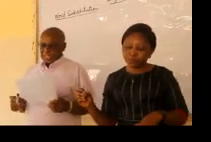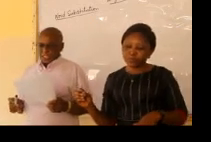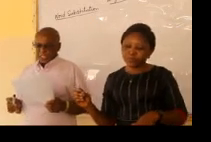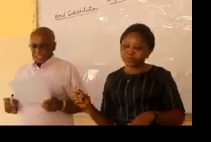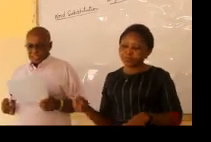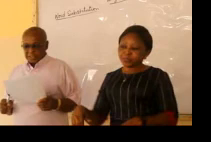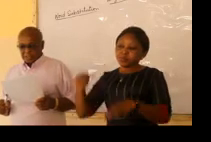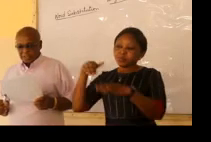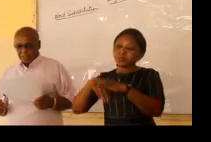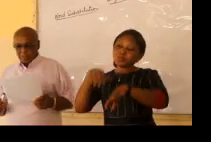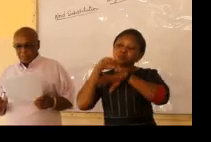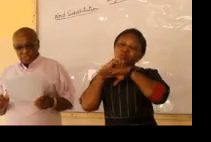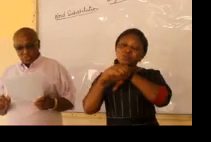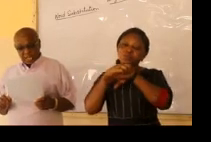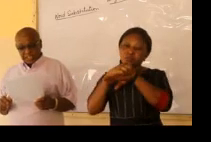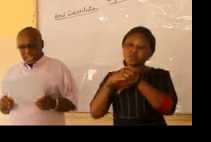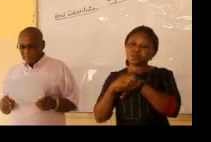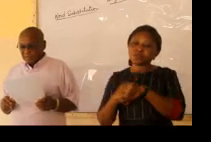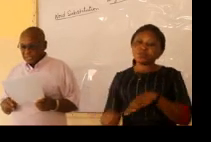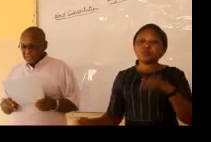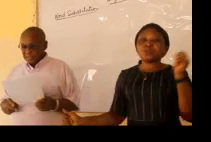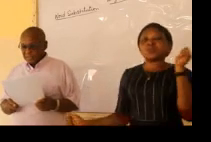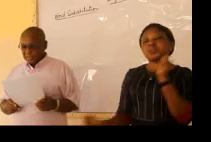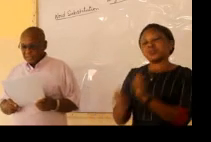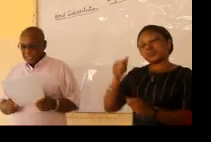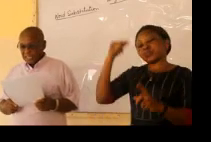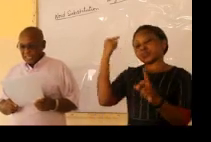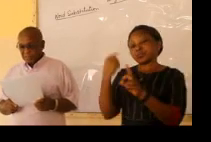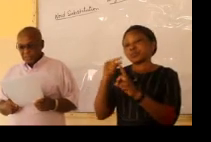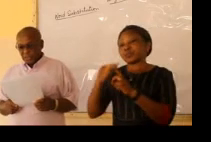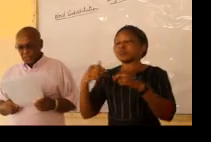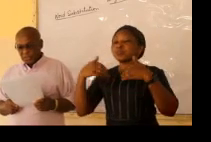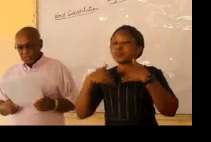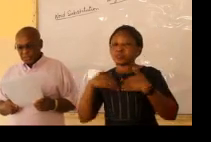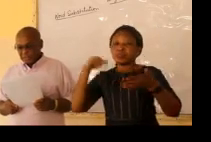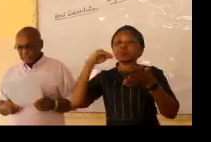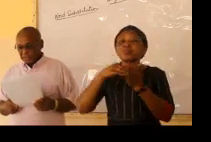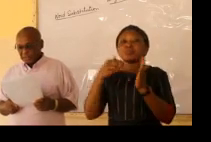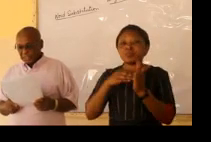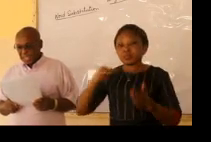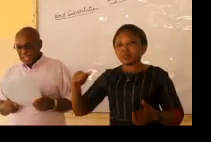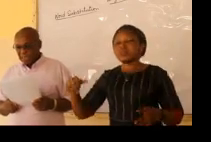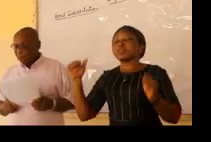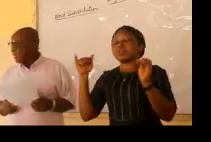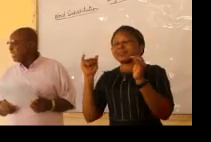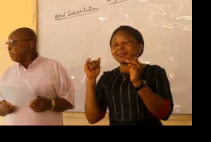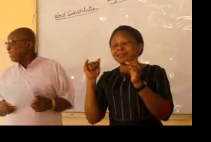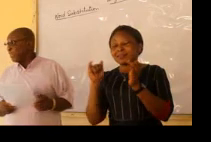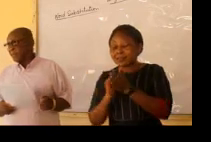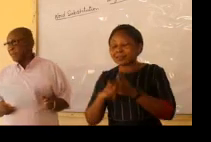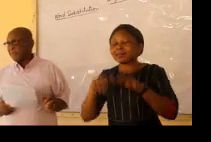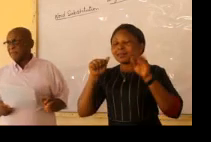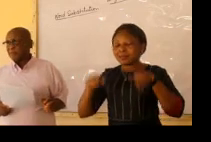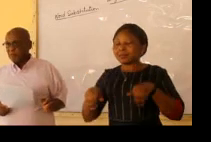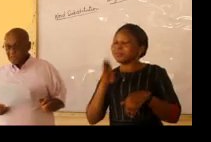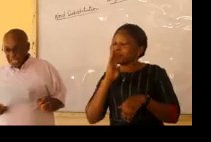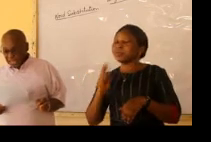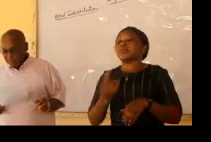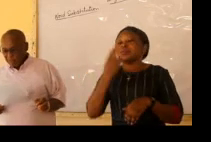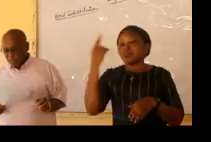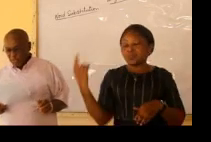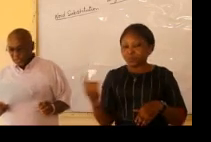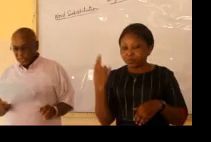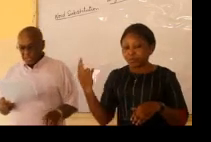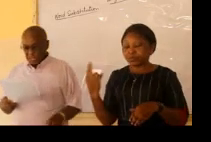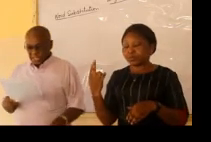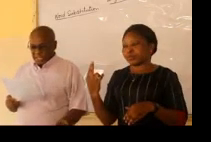in English, most words have meanings that can be used. They have many meanings that